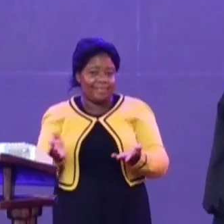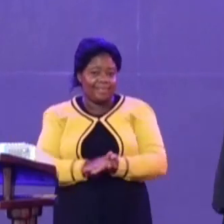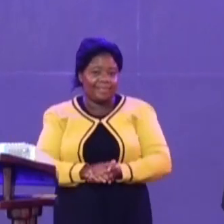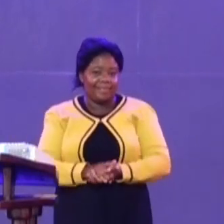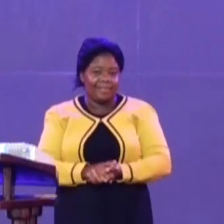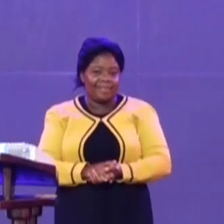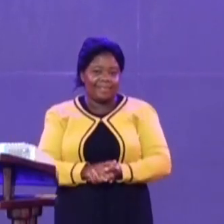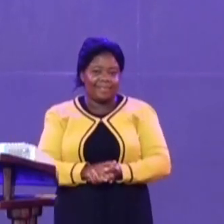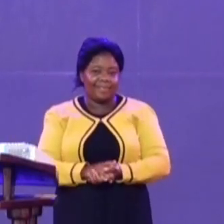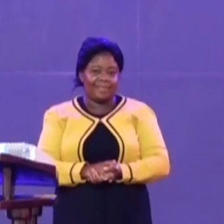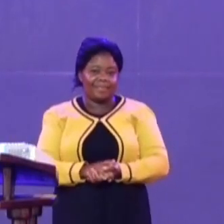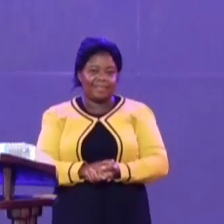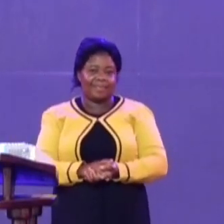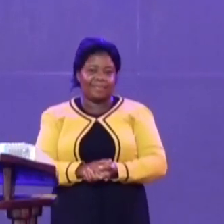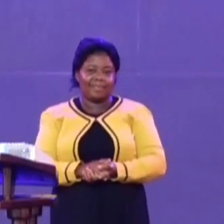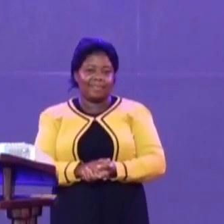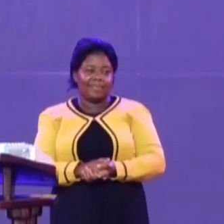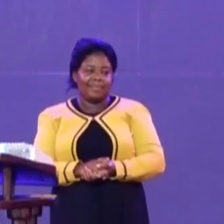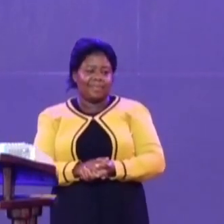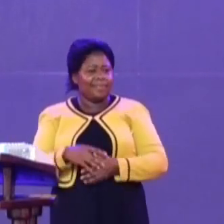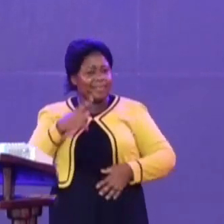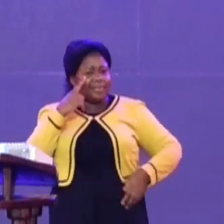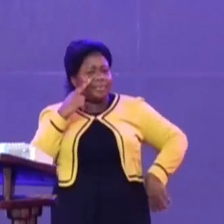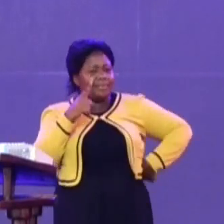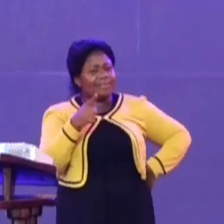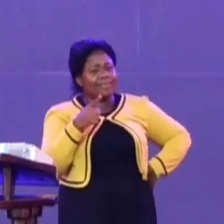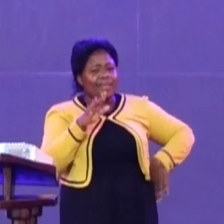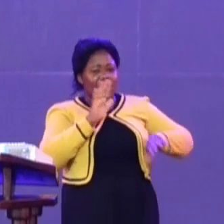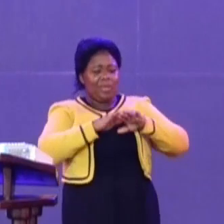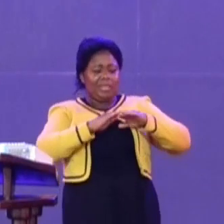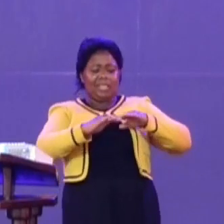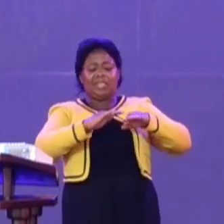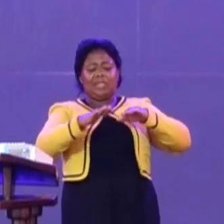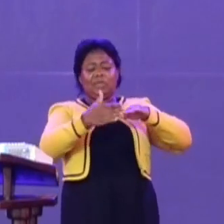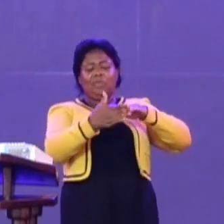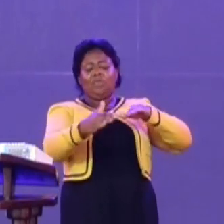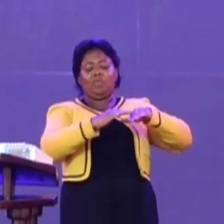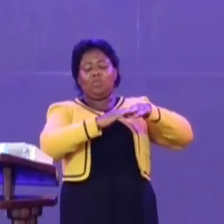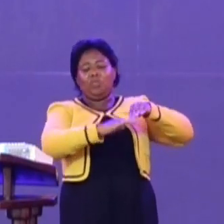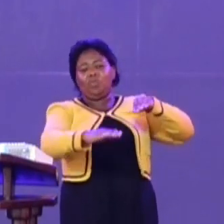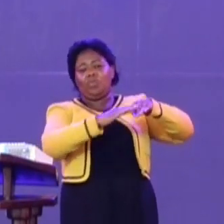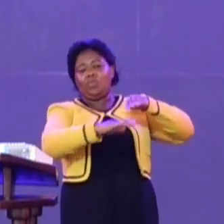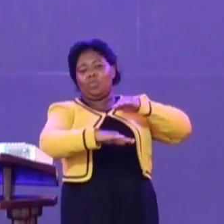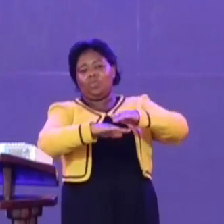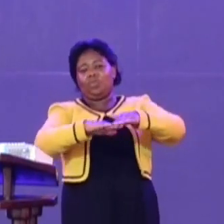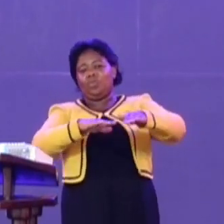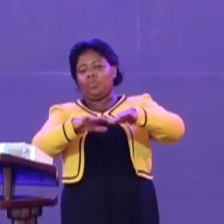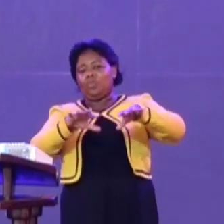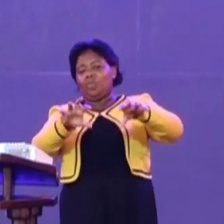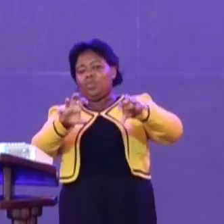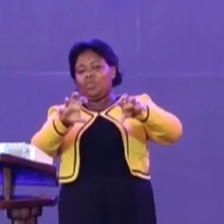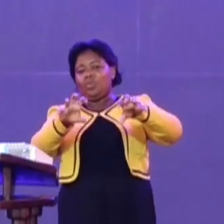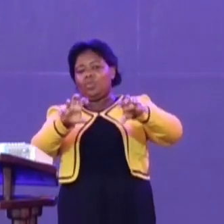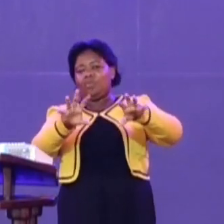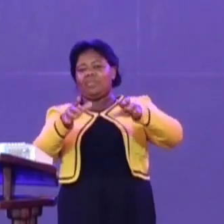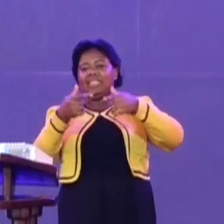that saloon or where. I don't know. Bamwa kafananya enjala ziri weziti. I imagine when all the nails were like claws.